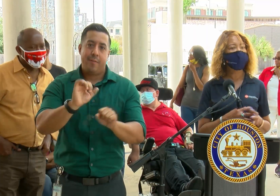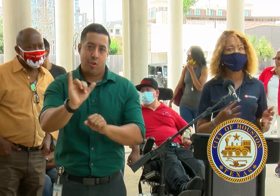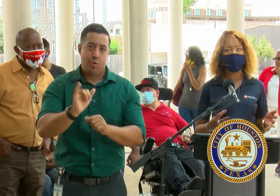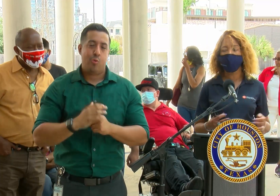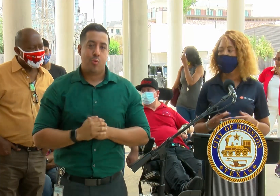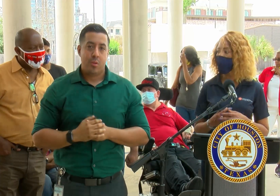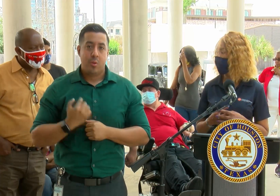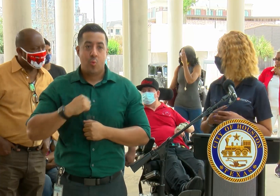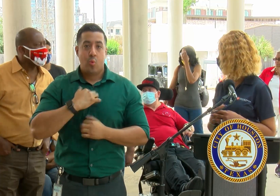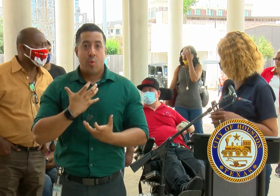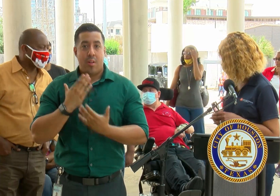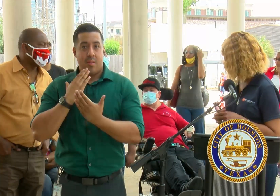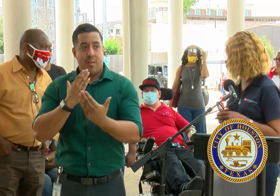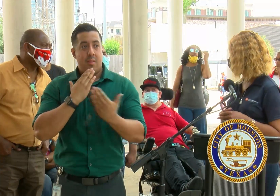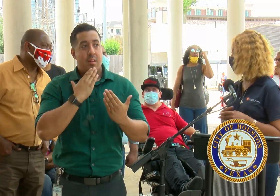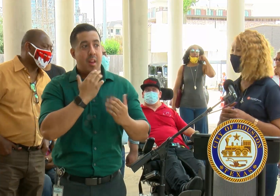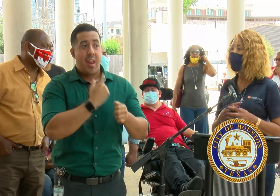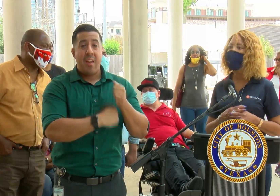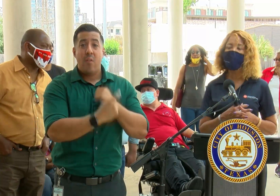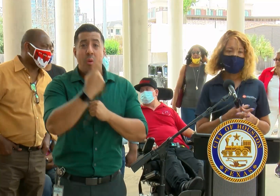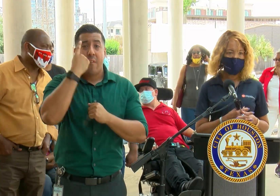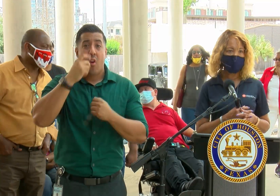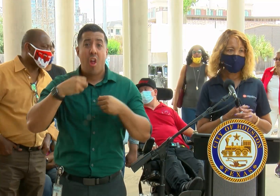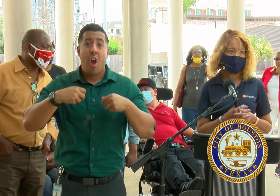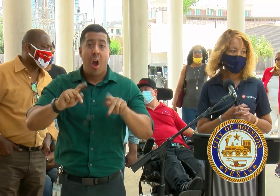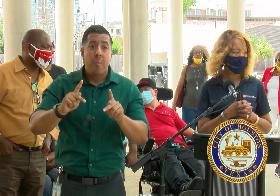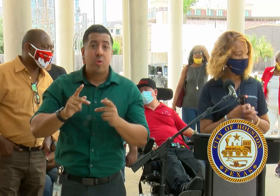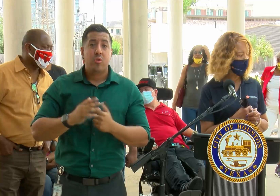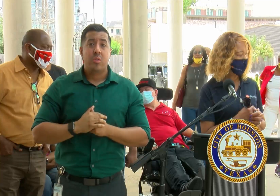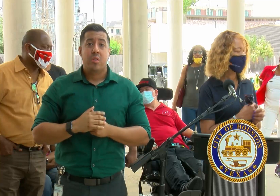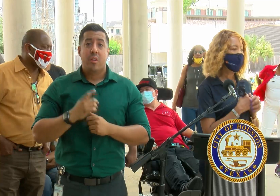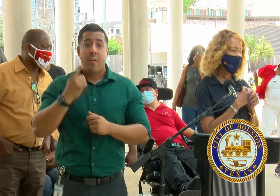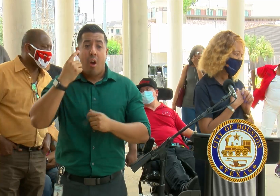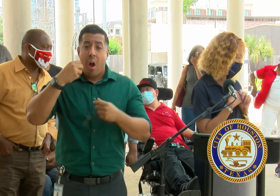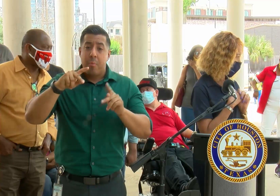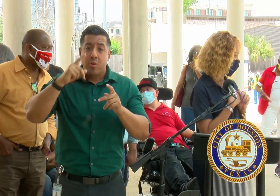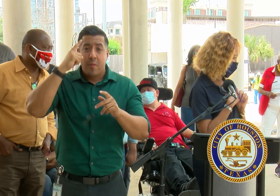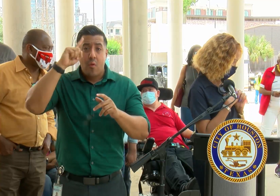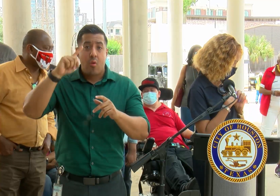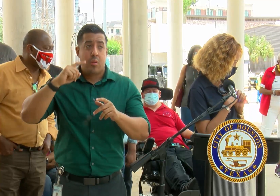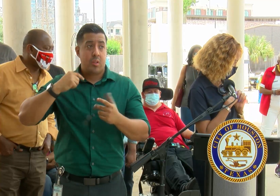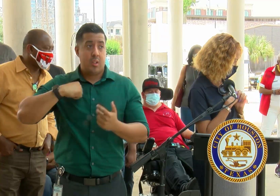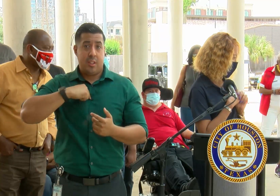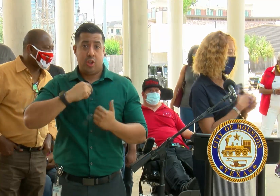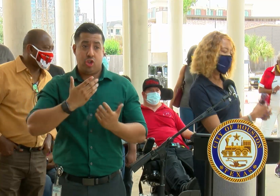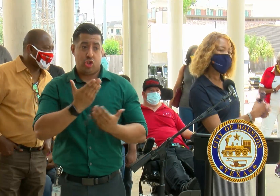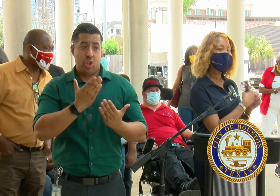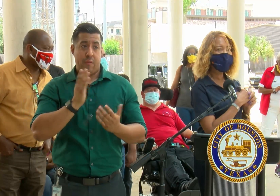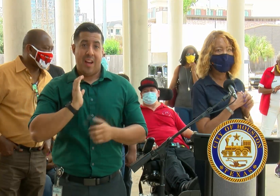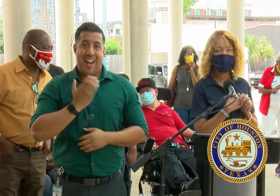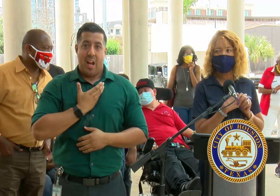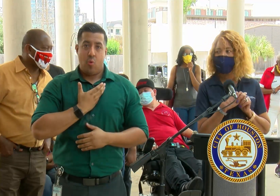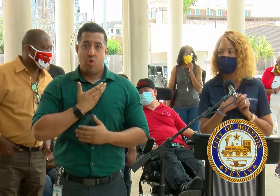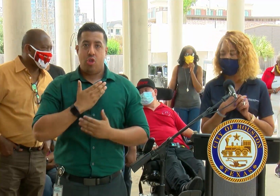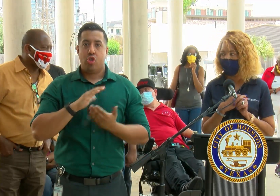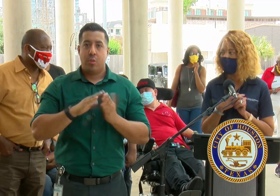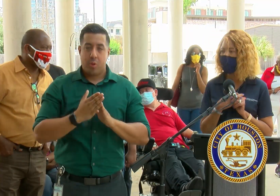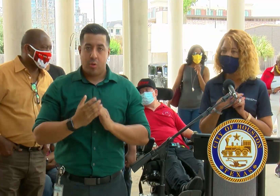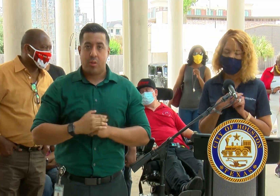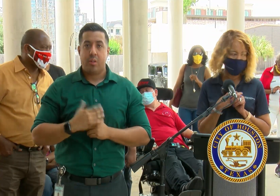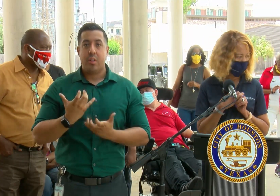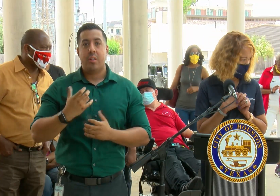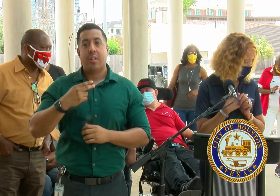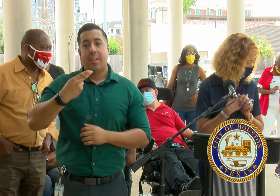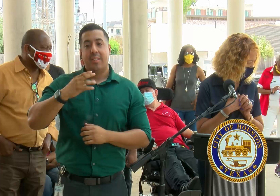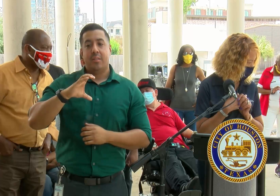thank everyone for this opportunity to be able to serve our communities. Certainly want to thank Houston Center